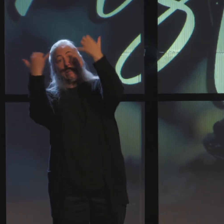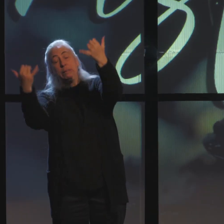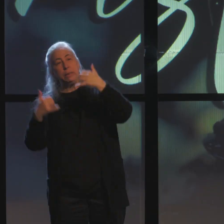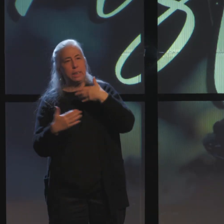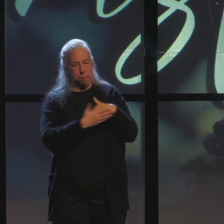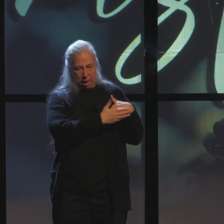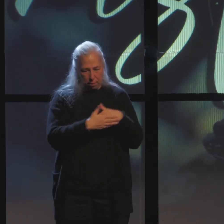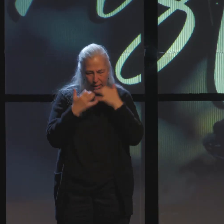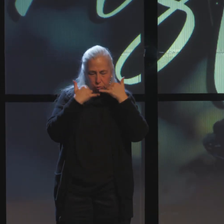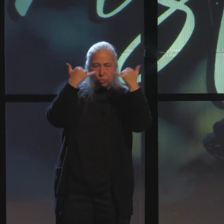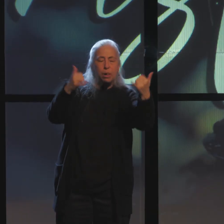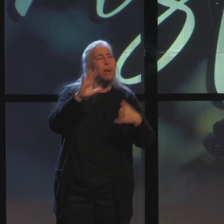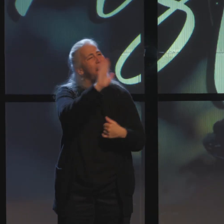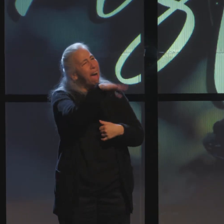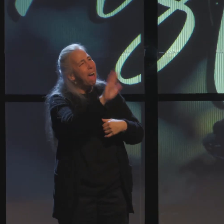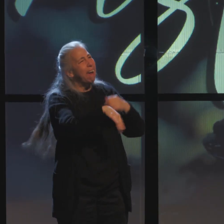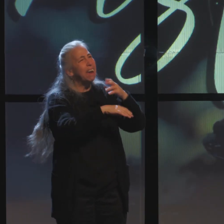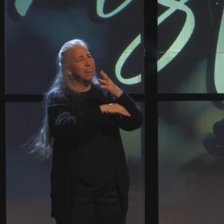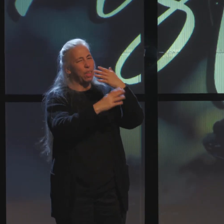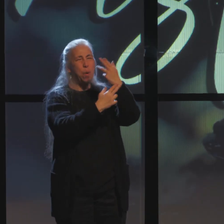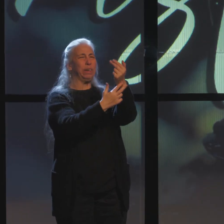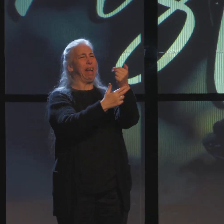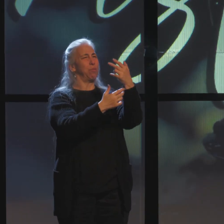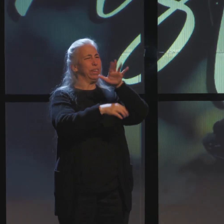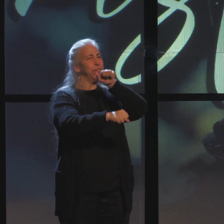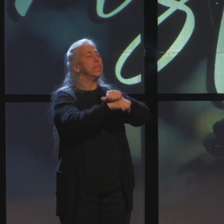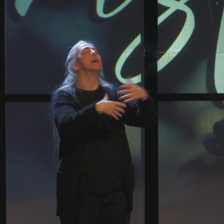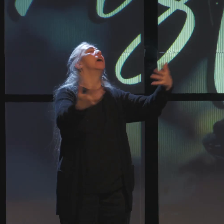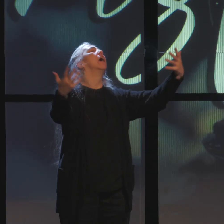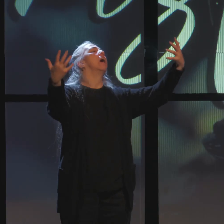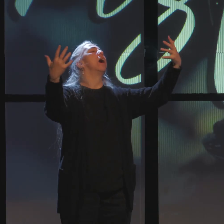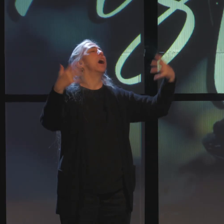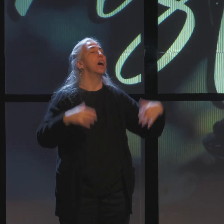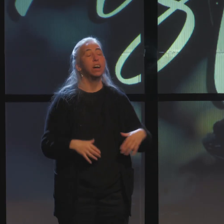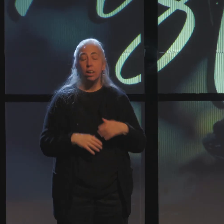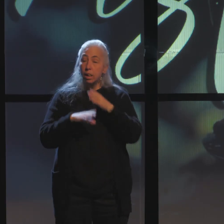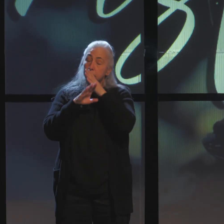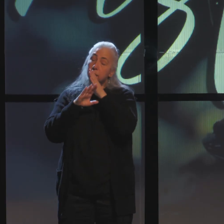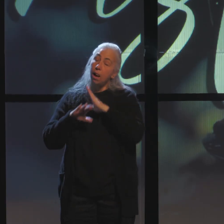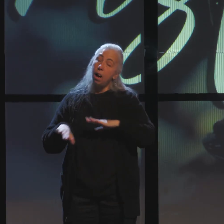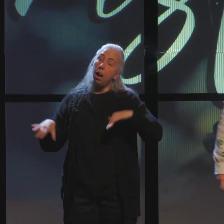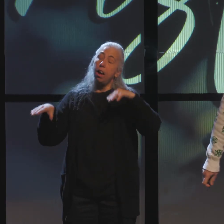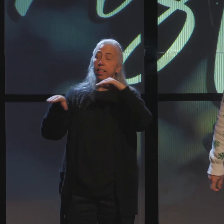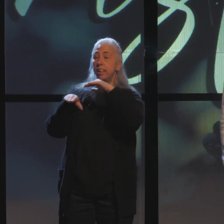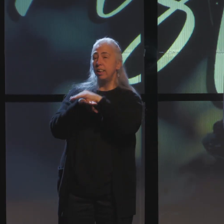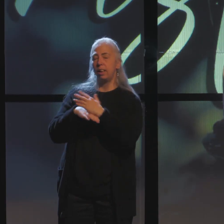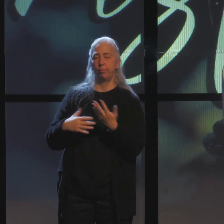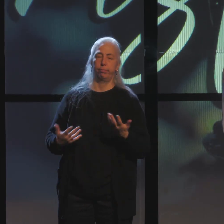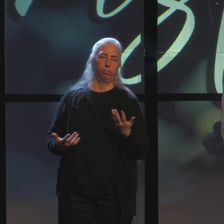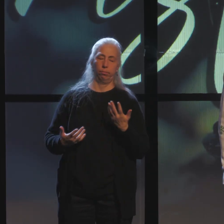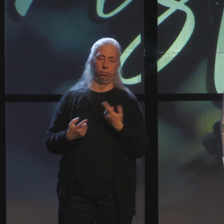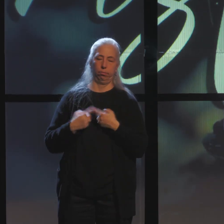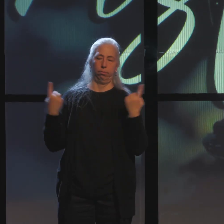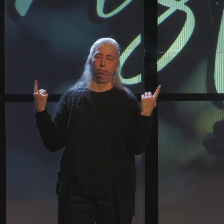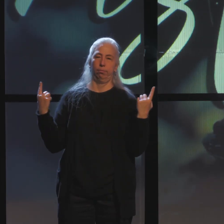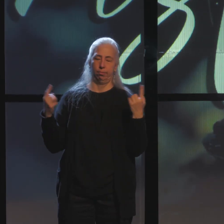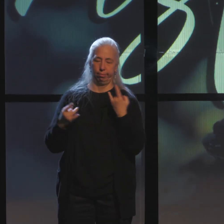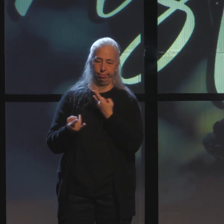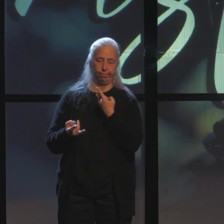you didn't get the reservation, Joseph? Come on. Silent night.